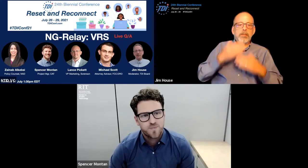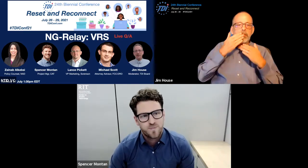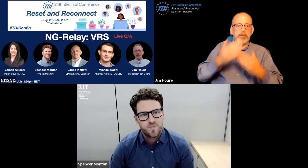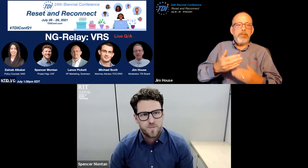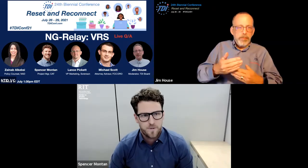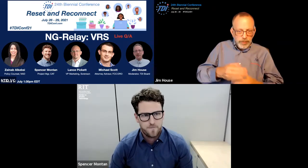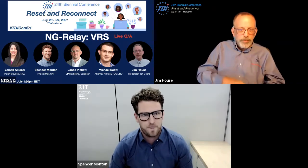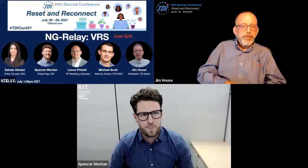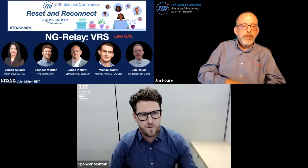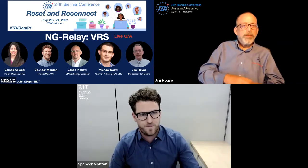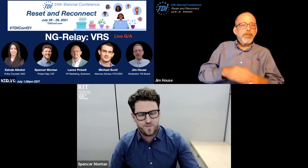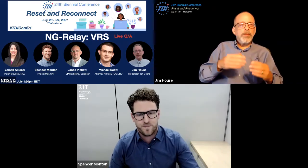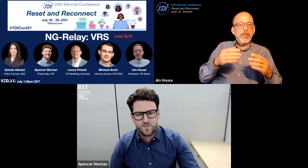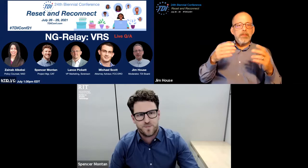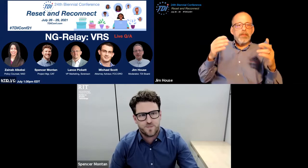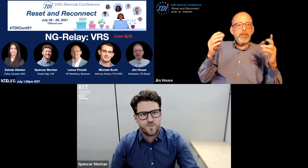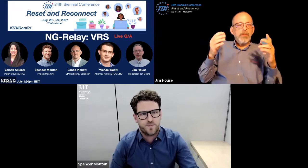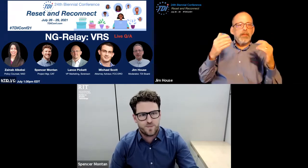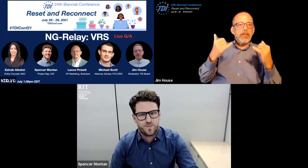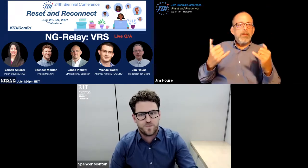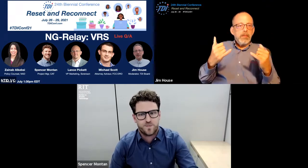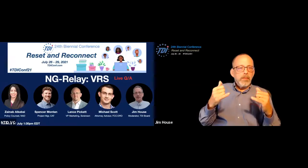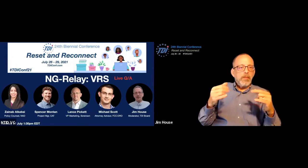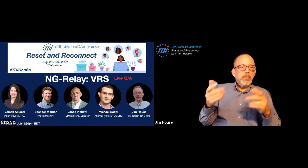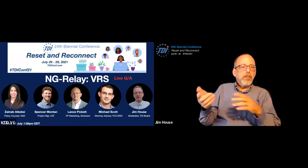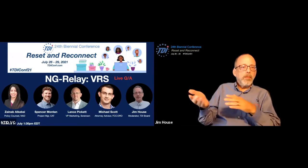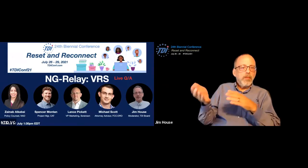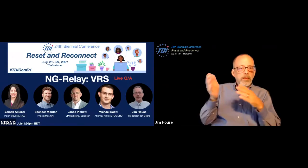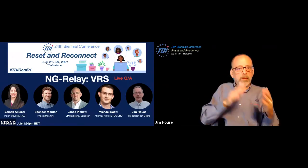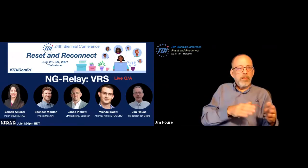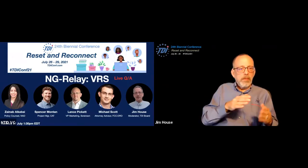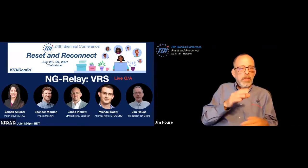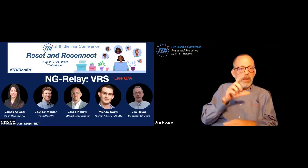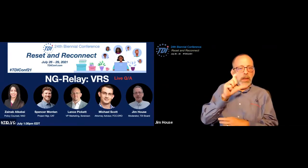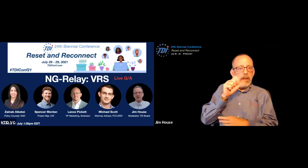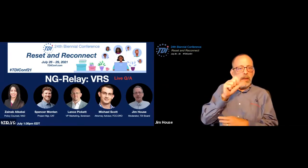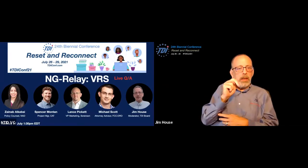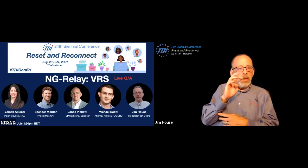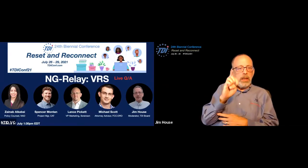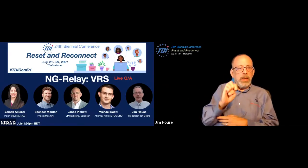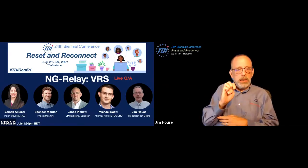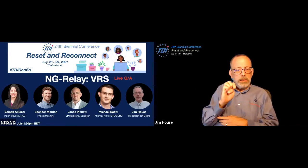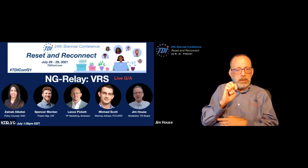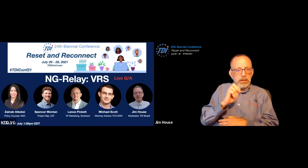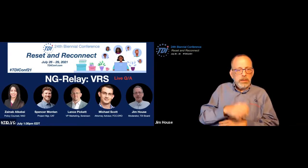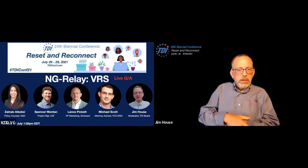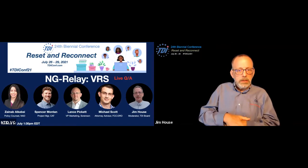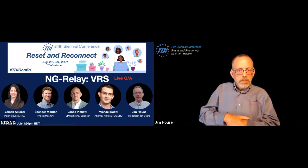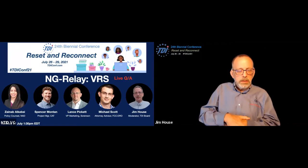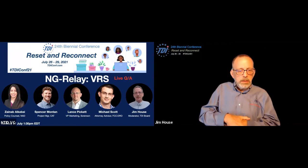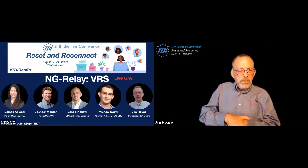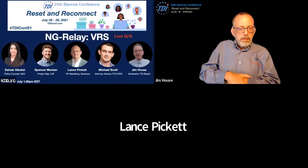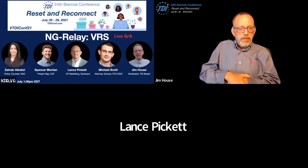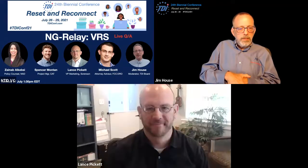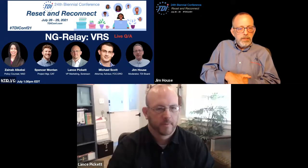so those are what I think for making what would make VRS a perfect system. Thank you, Spencer. And now we'll